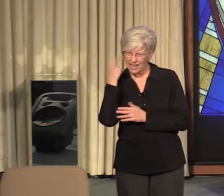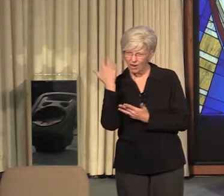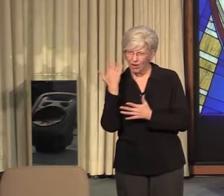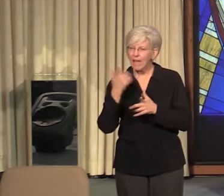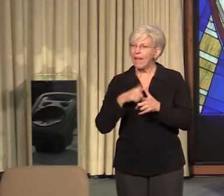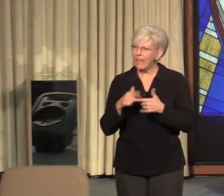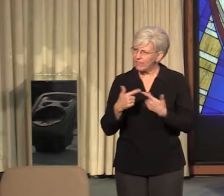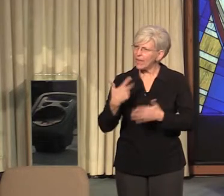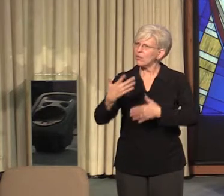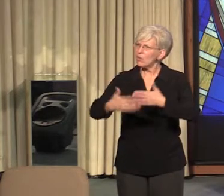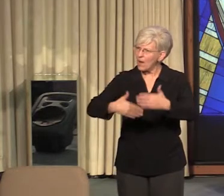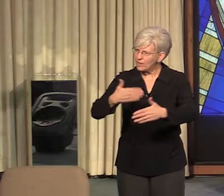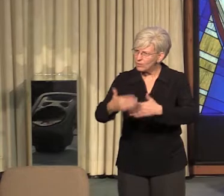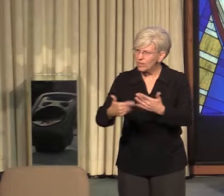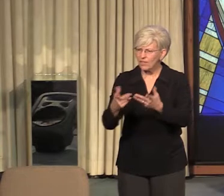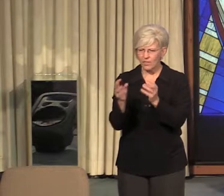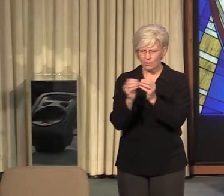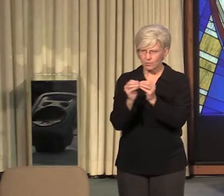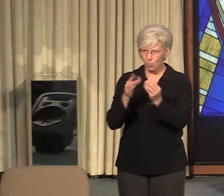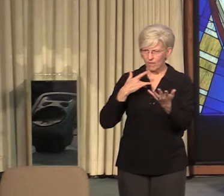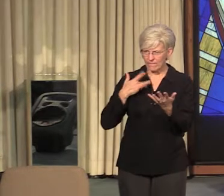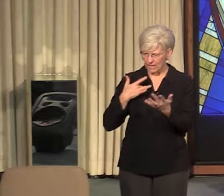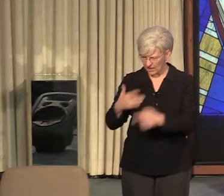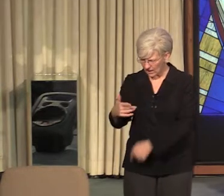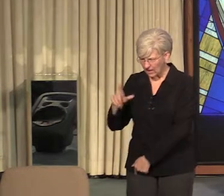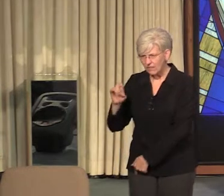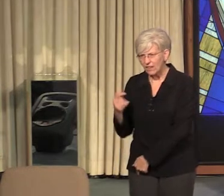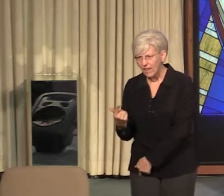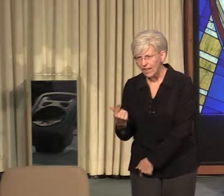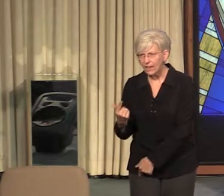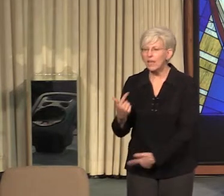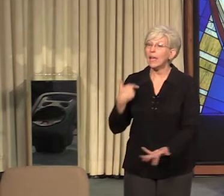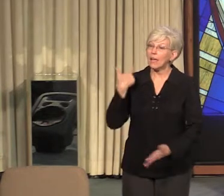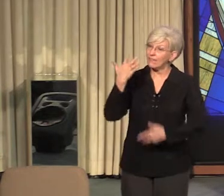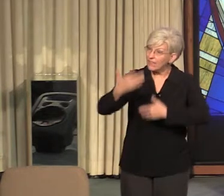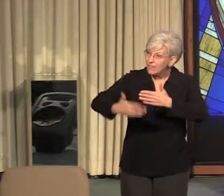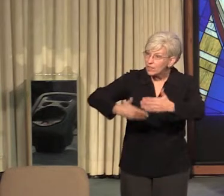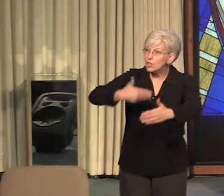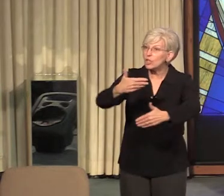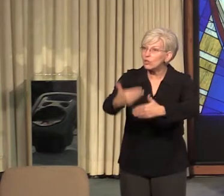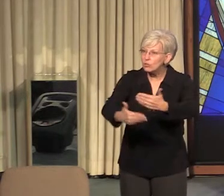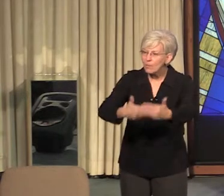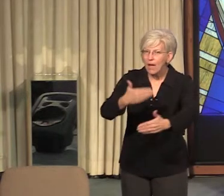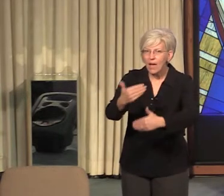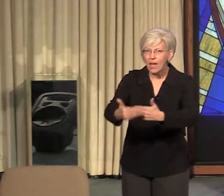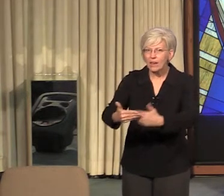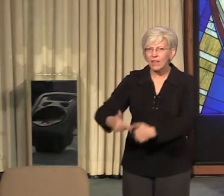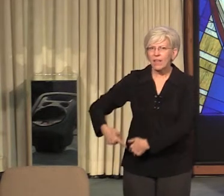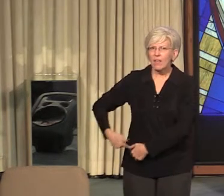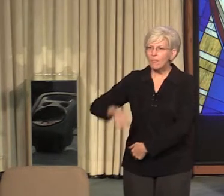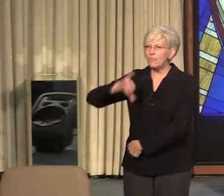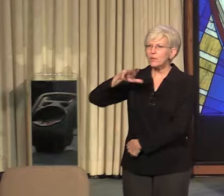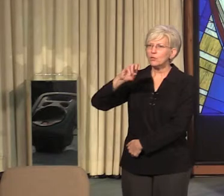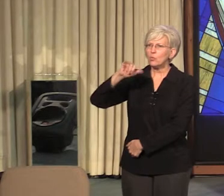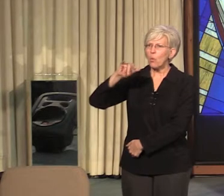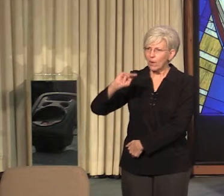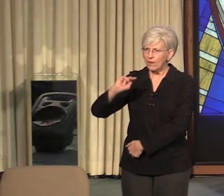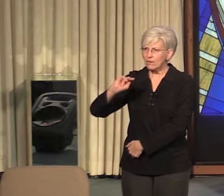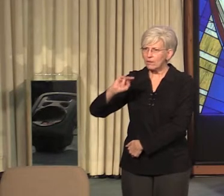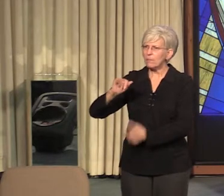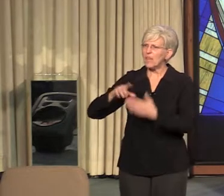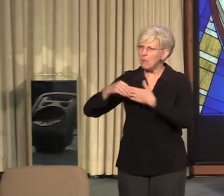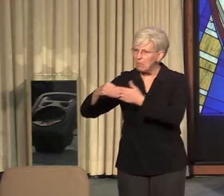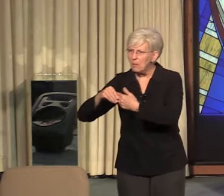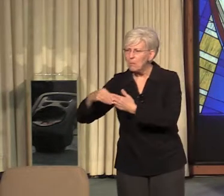I noticed that I had more feeling in the leg. Then as the years went by, the ossified joint began to get limber, and the shrunken